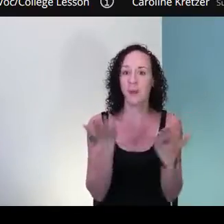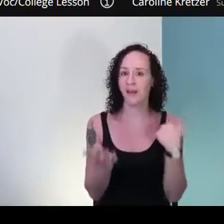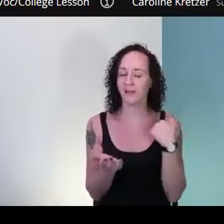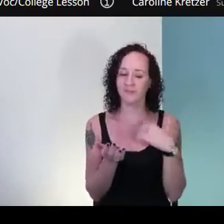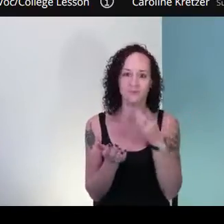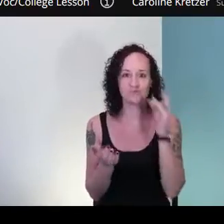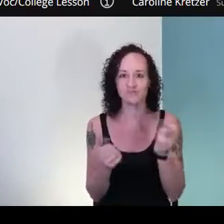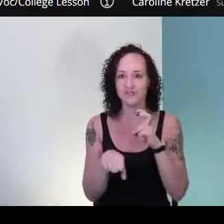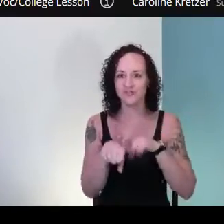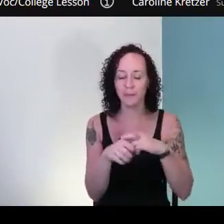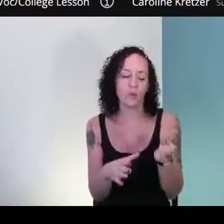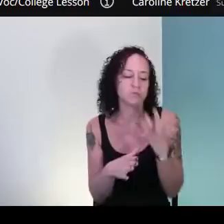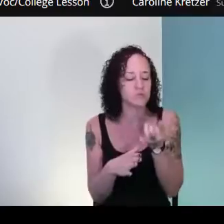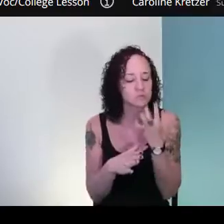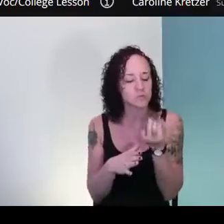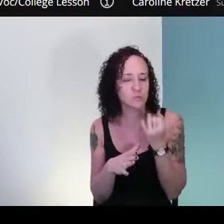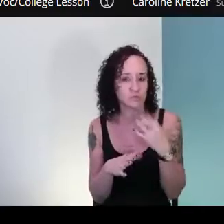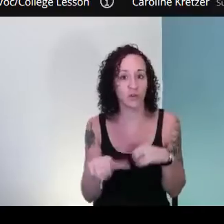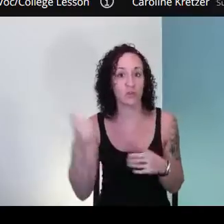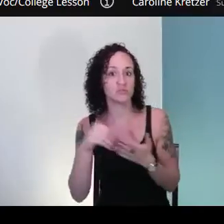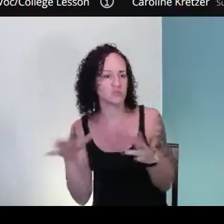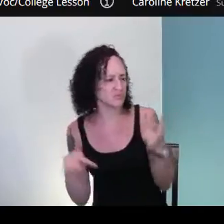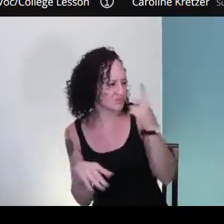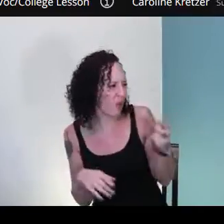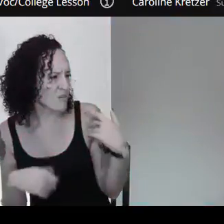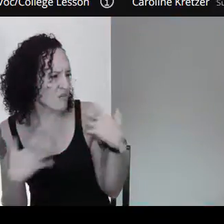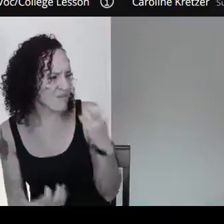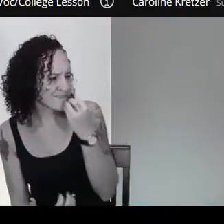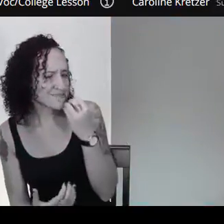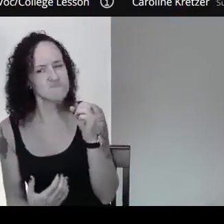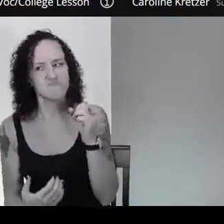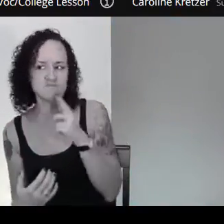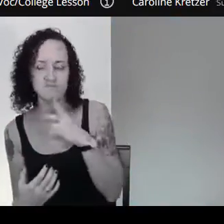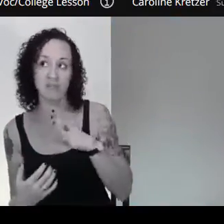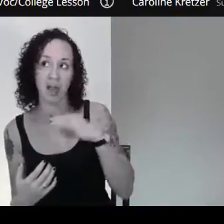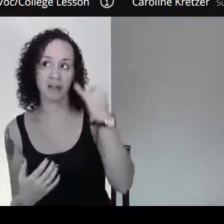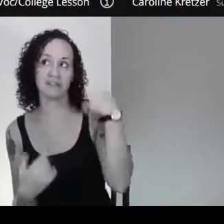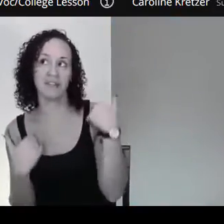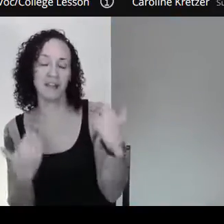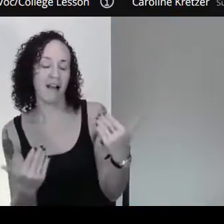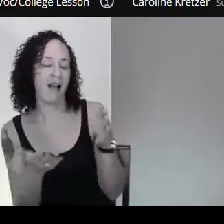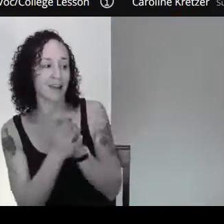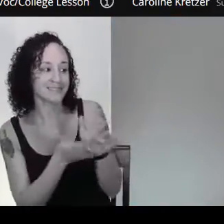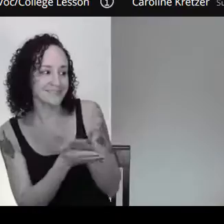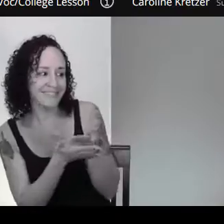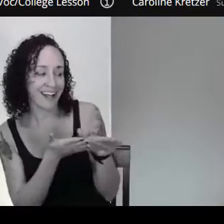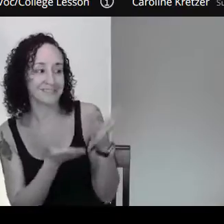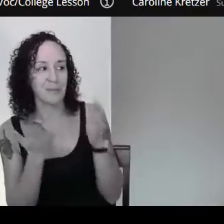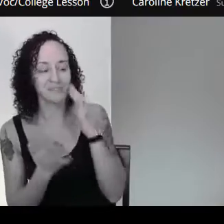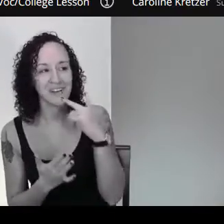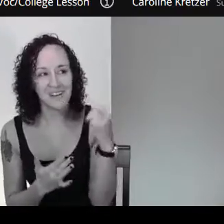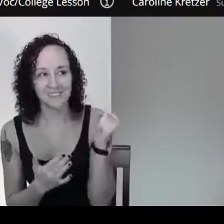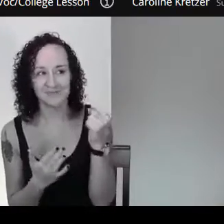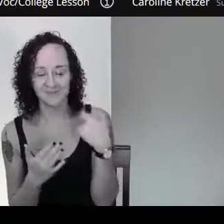You want to respect the people's wishes and conform to that. Another example is a student's eating chips, and another student kind of sees